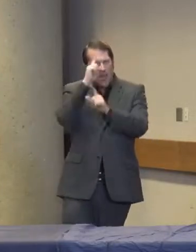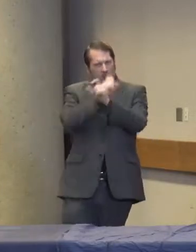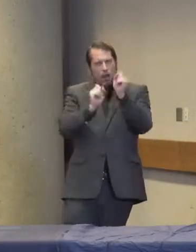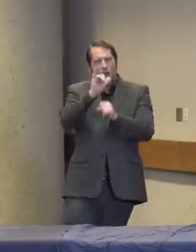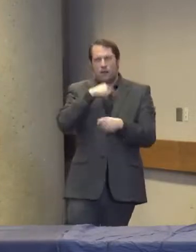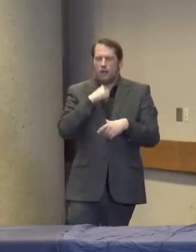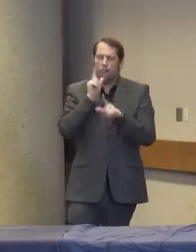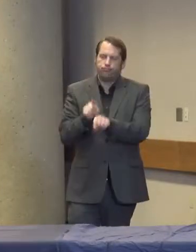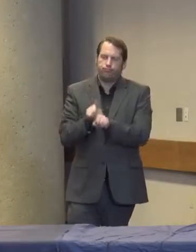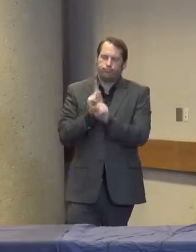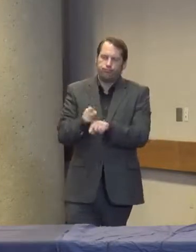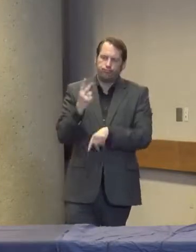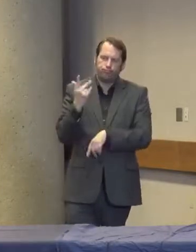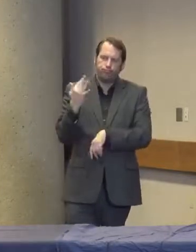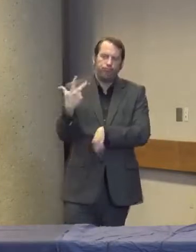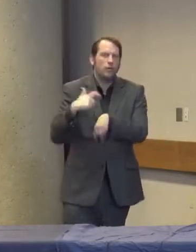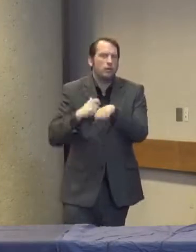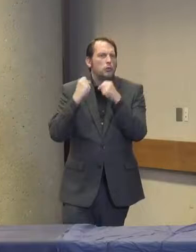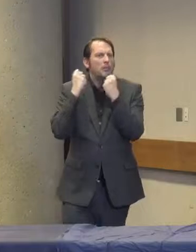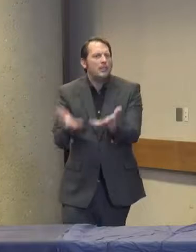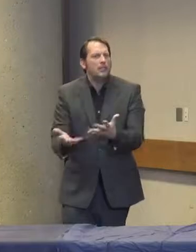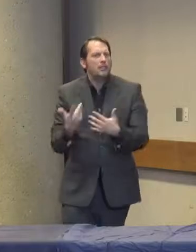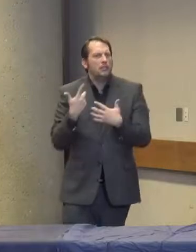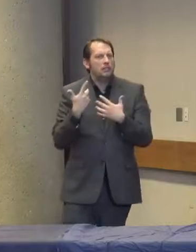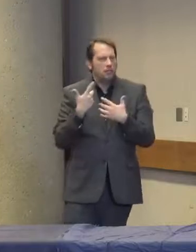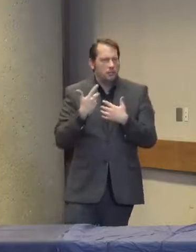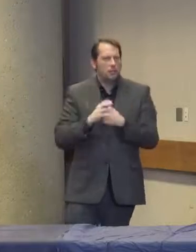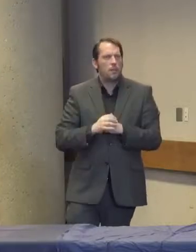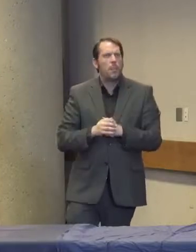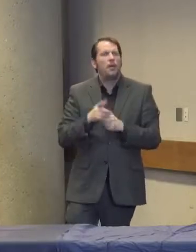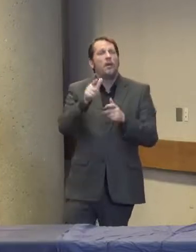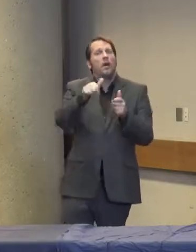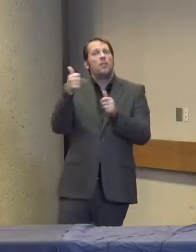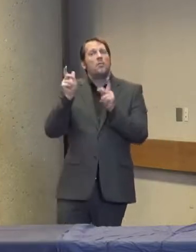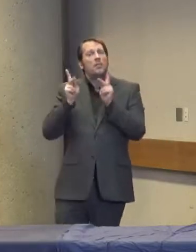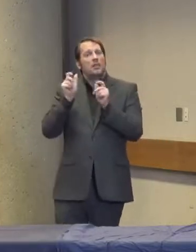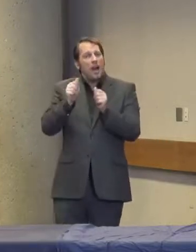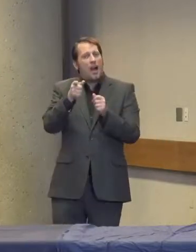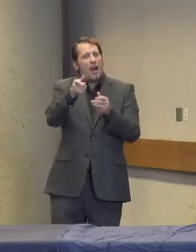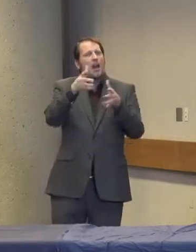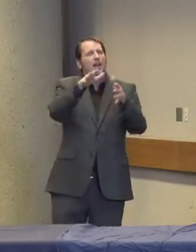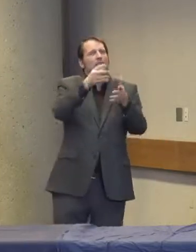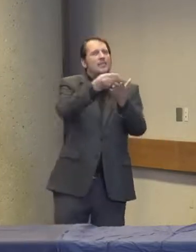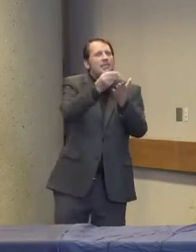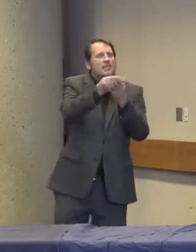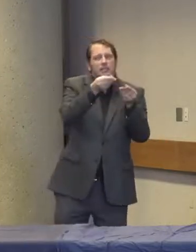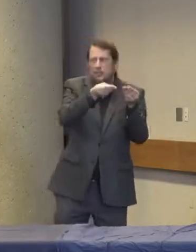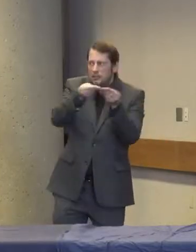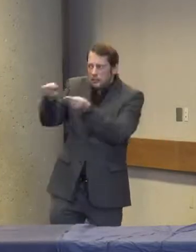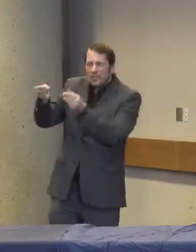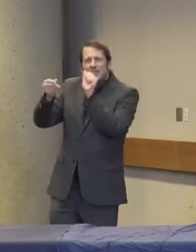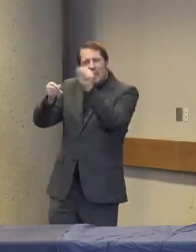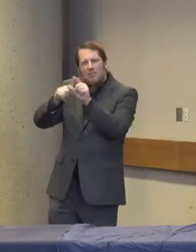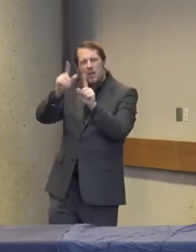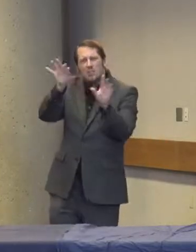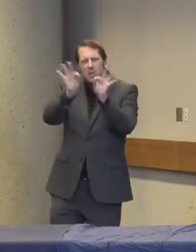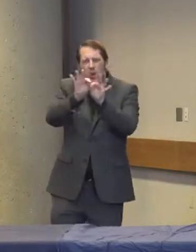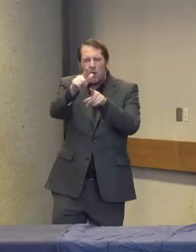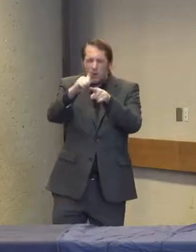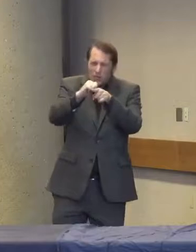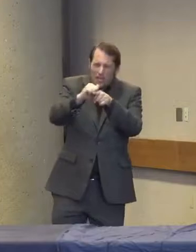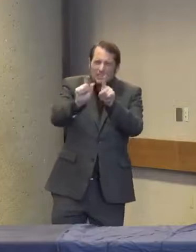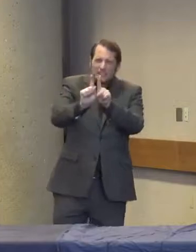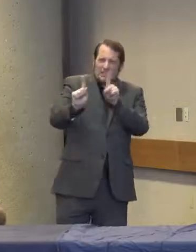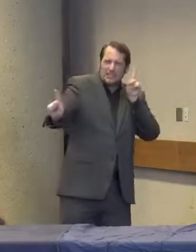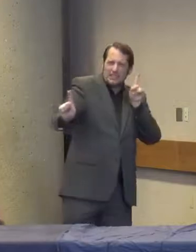groceries to other people, you can still do things like that, but again, practicing distancing. So dropping off the groceries at